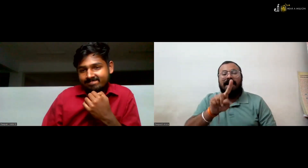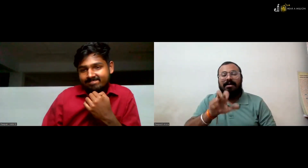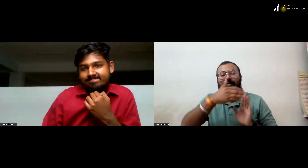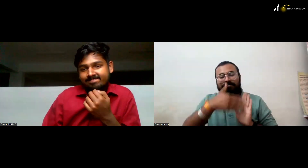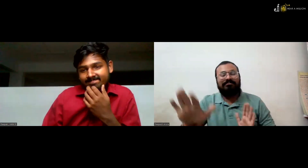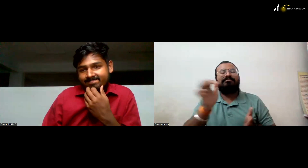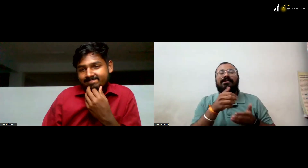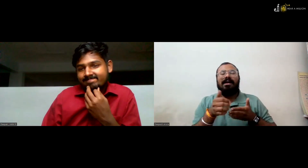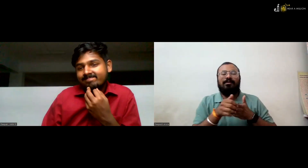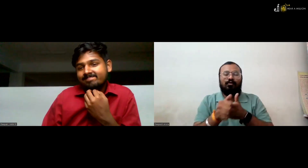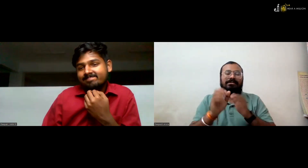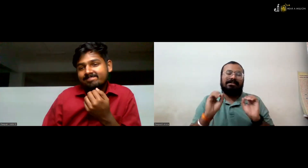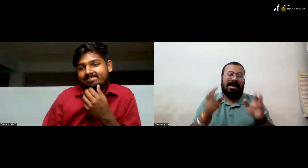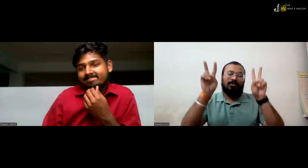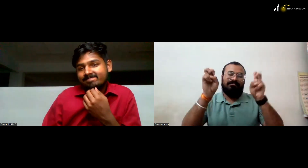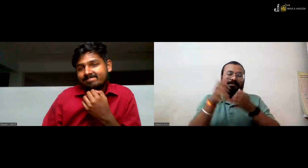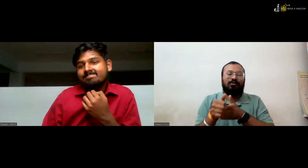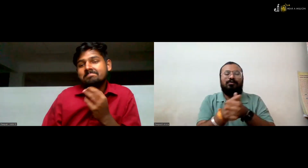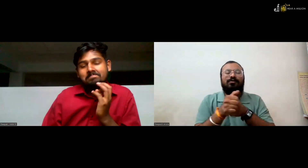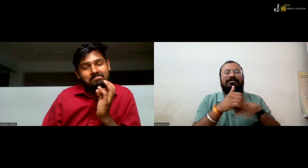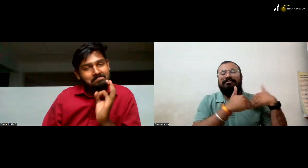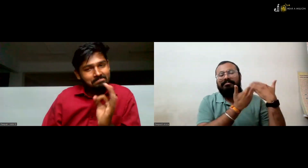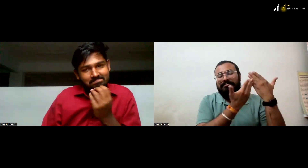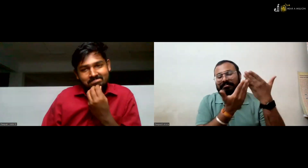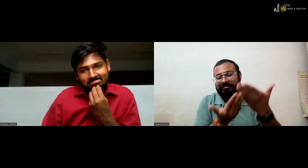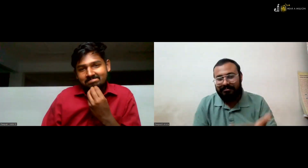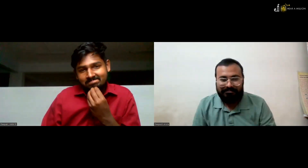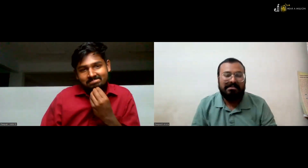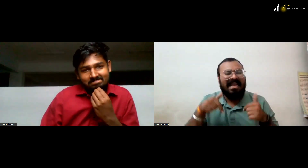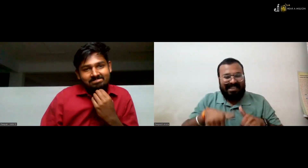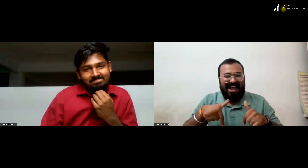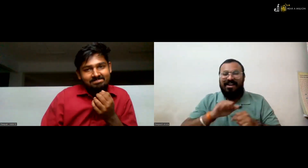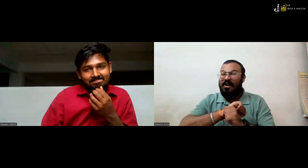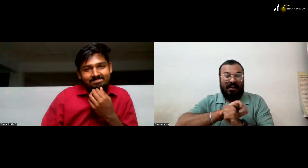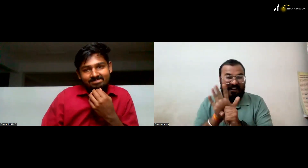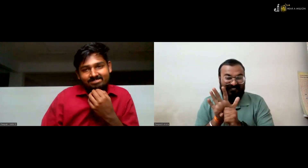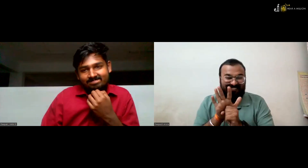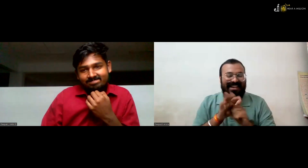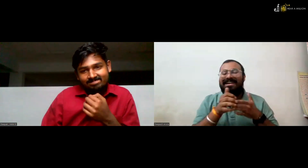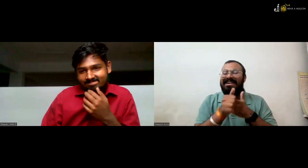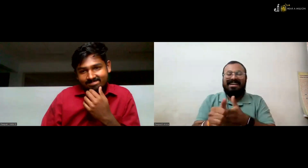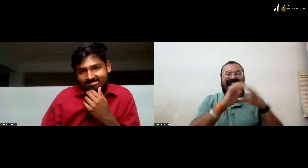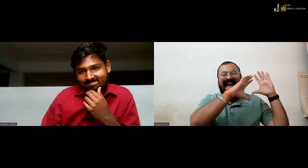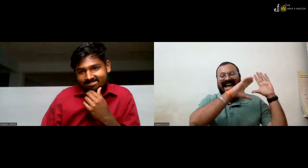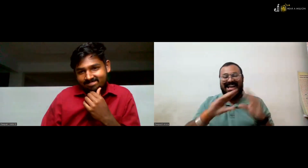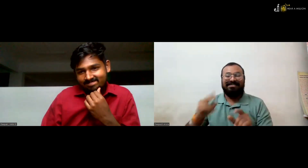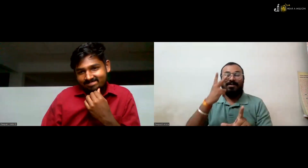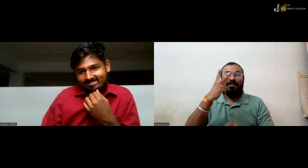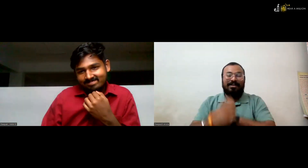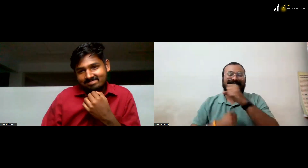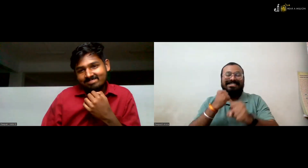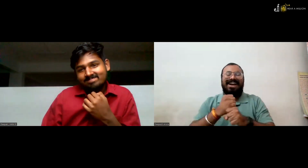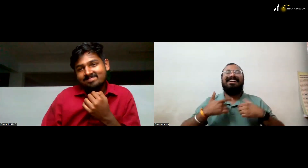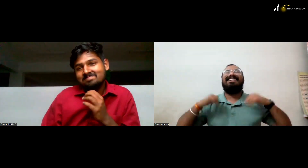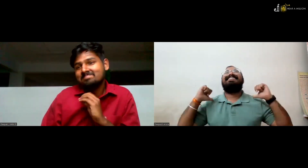2016, 17 around 17, 18, that there is an actual proper word as a guide, where I can guide a few